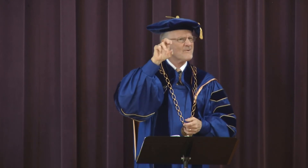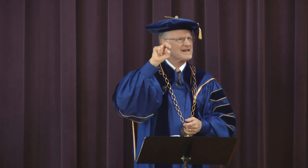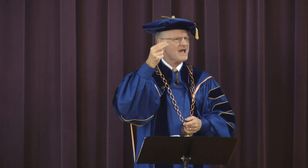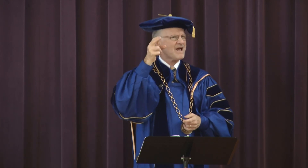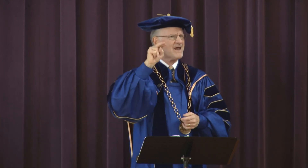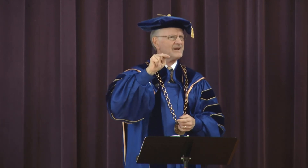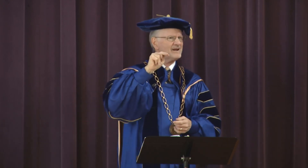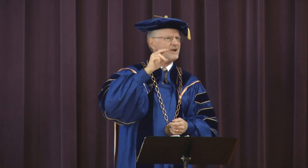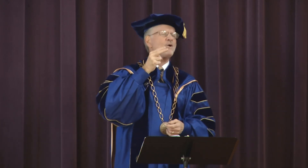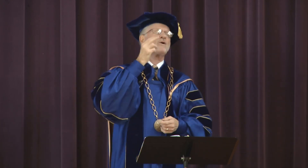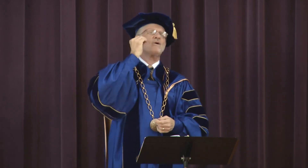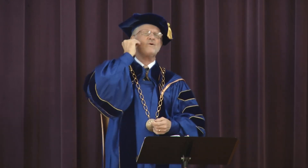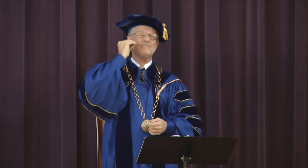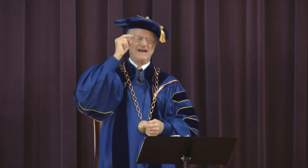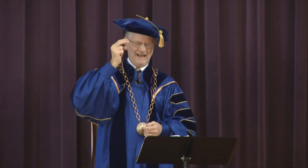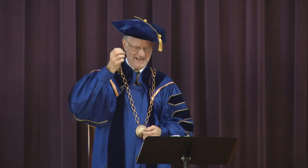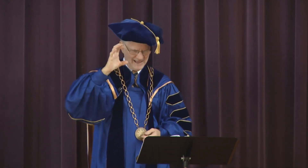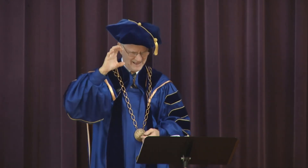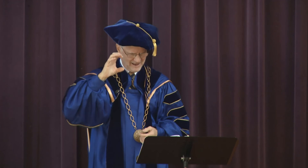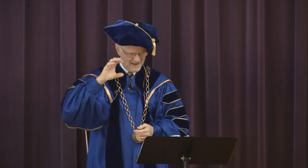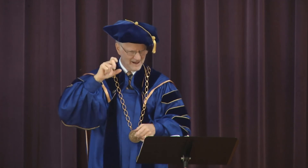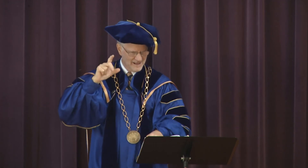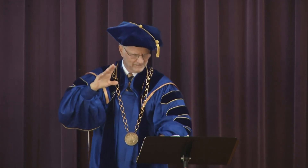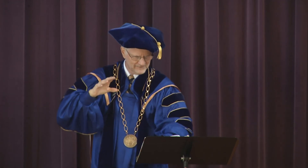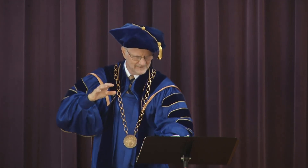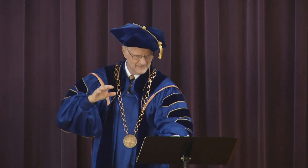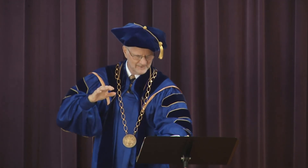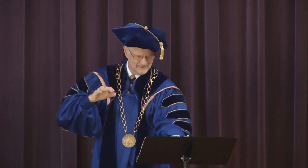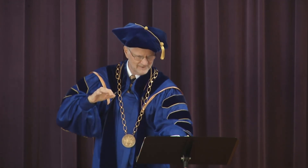Do you remember the Colhahan Club?